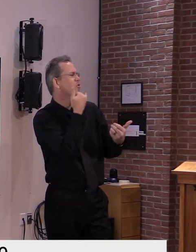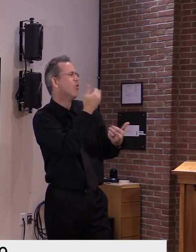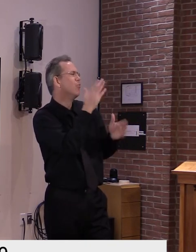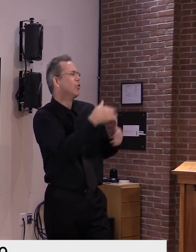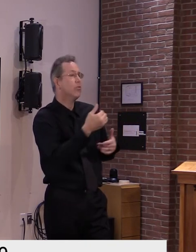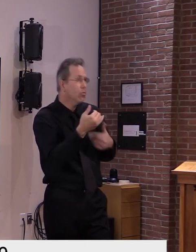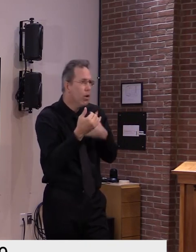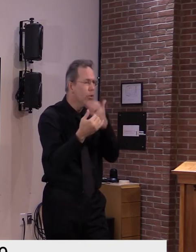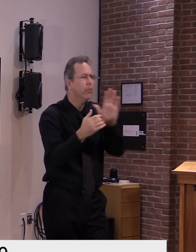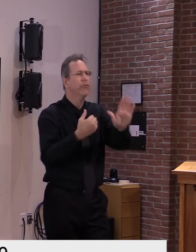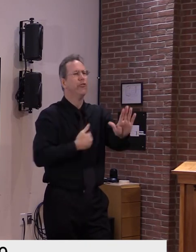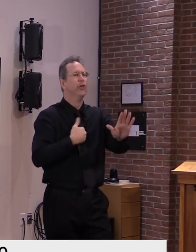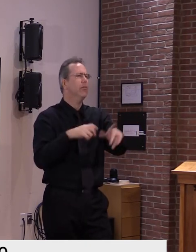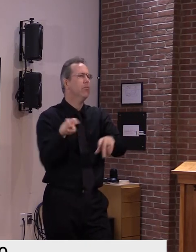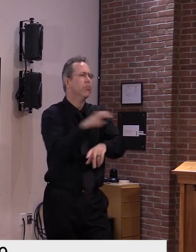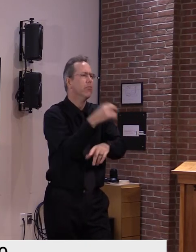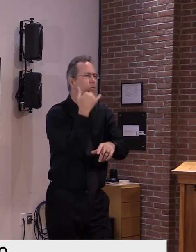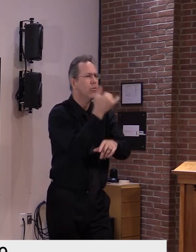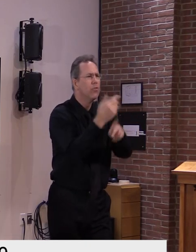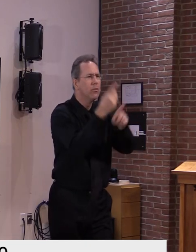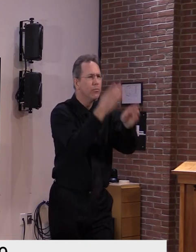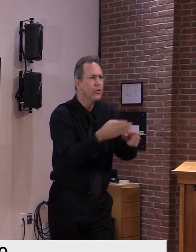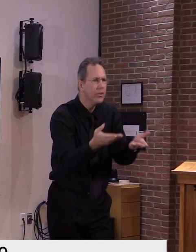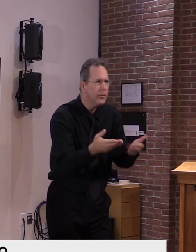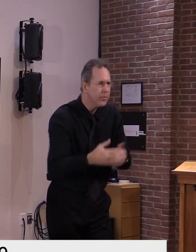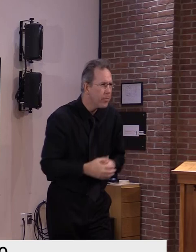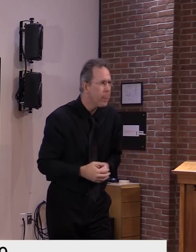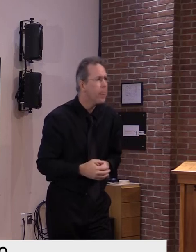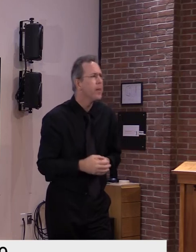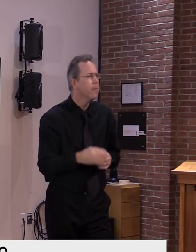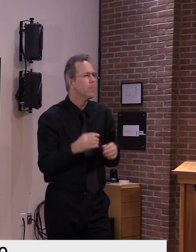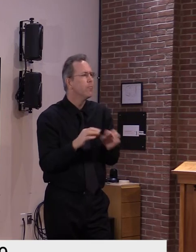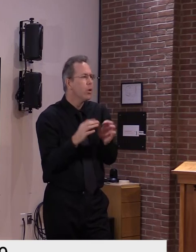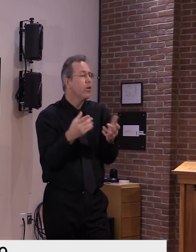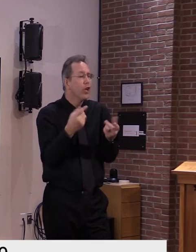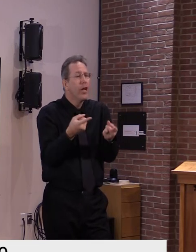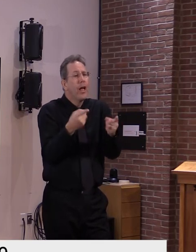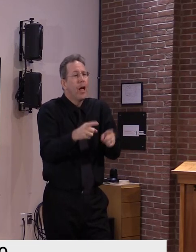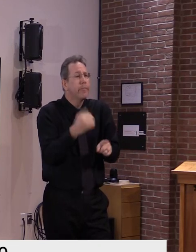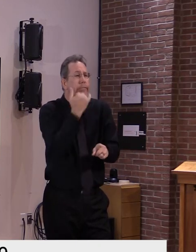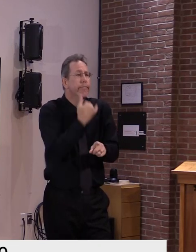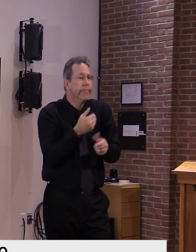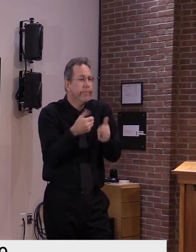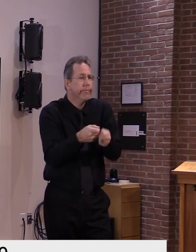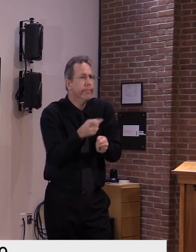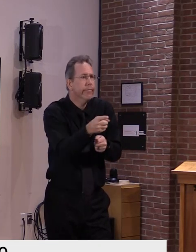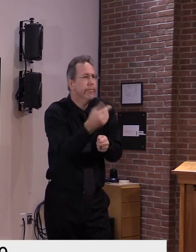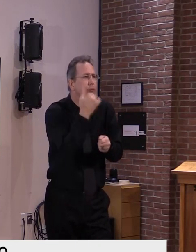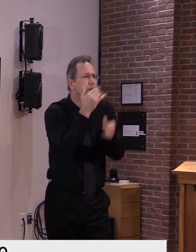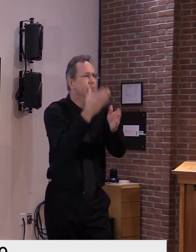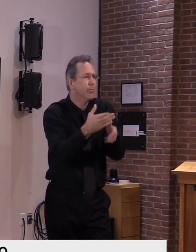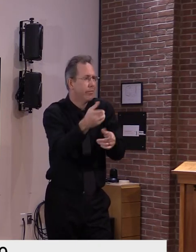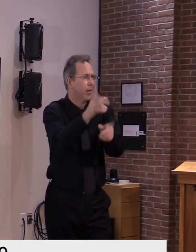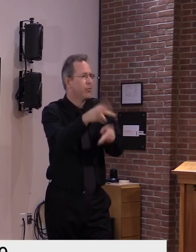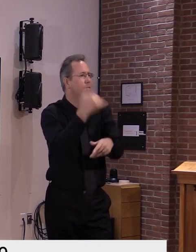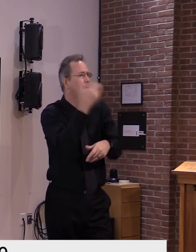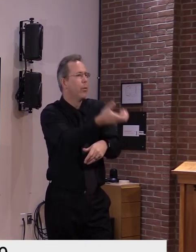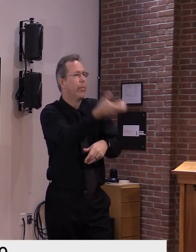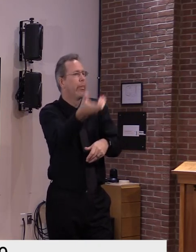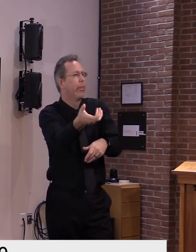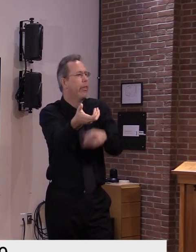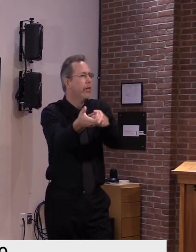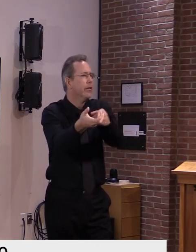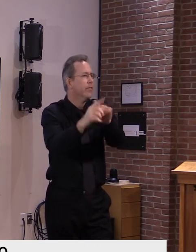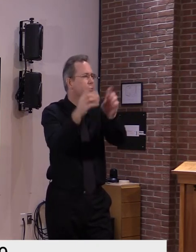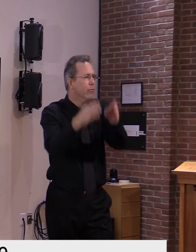put various safeguards in there to make sure, through a verification process, that doesn't happen. In